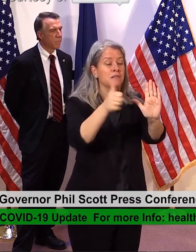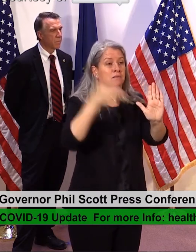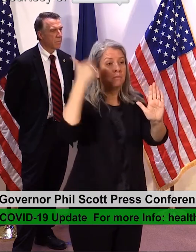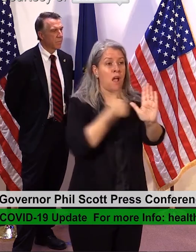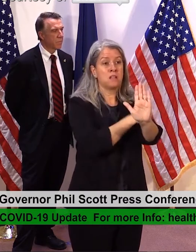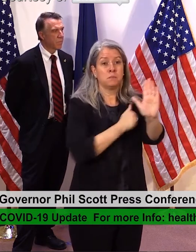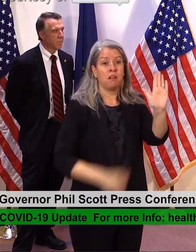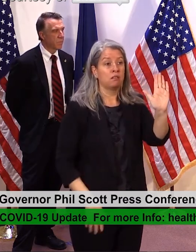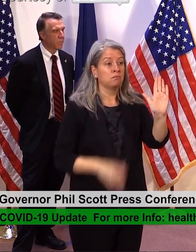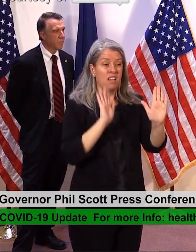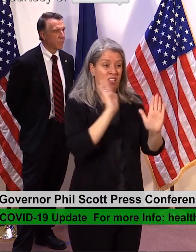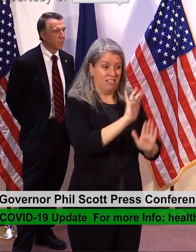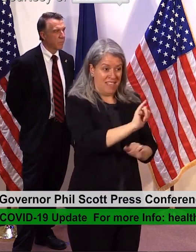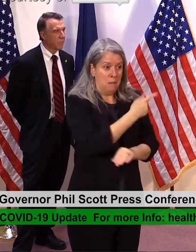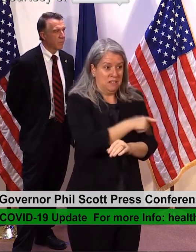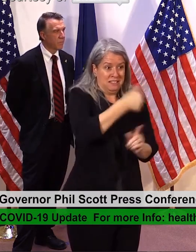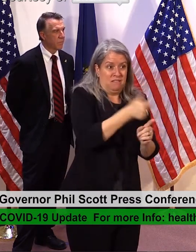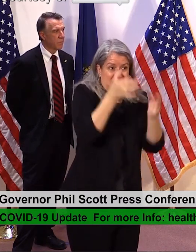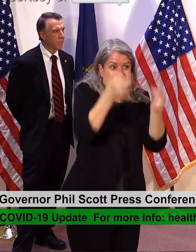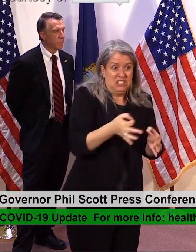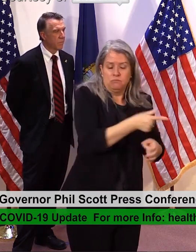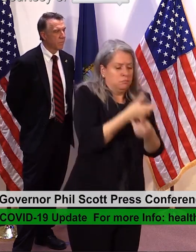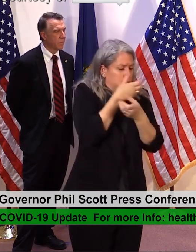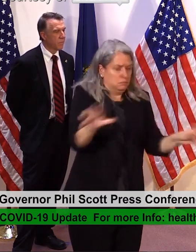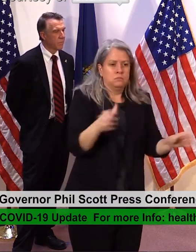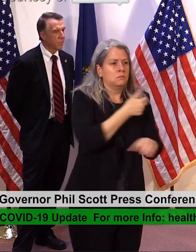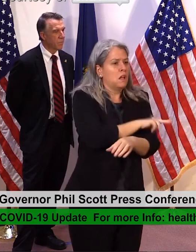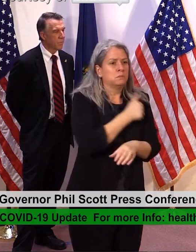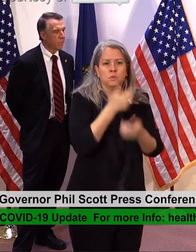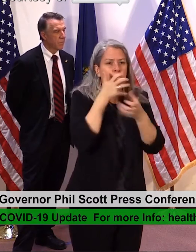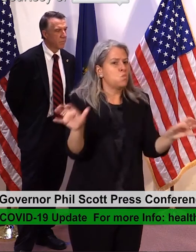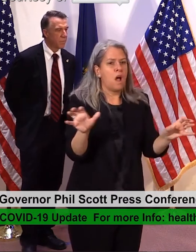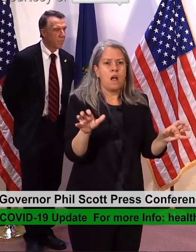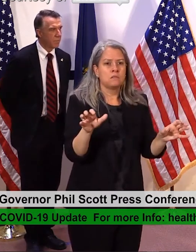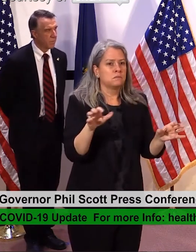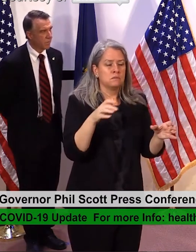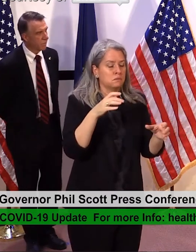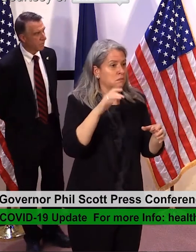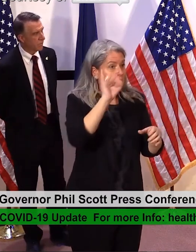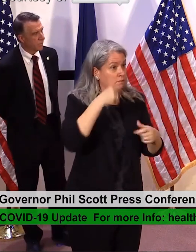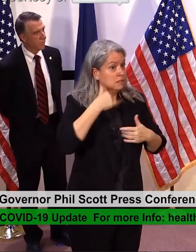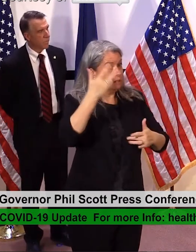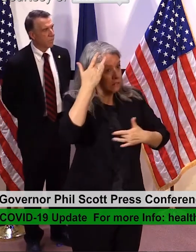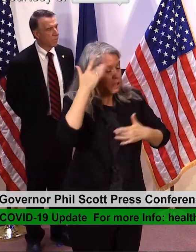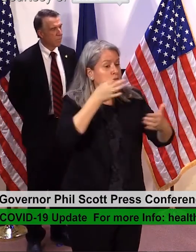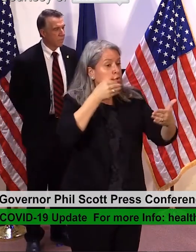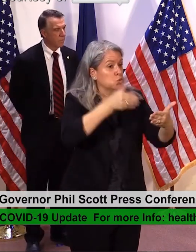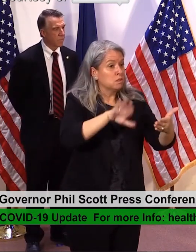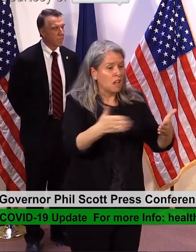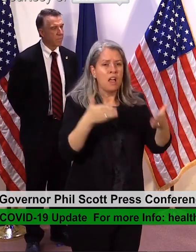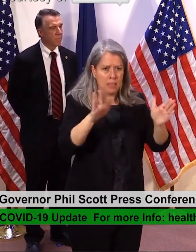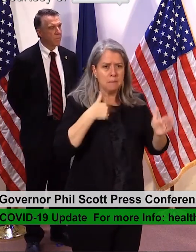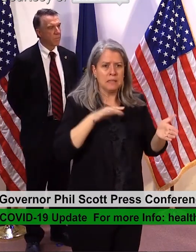that were instructions to not transfer to hospital, to live out their last days in place,